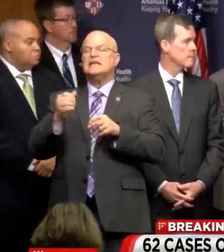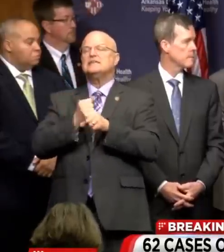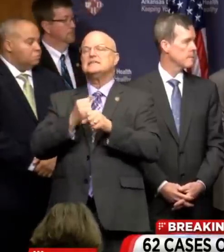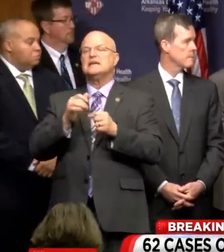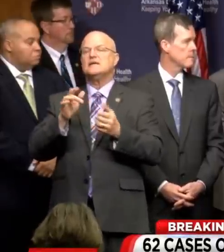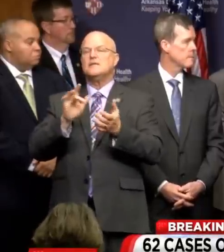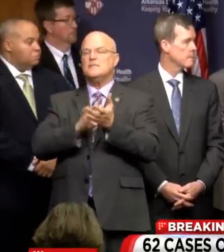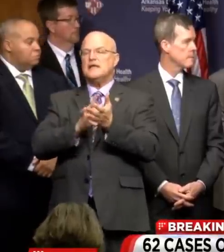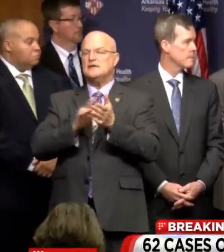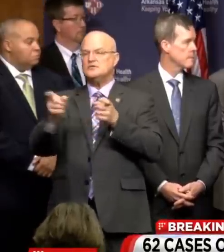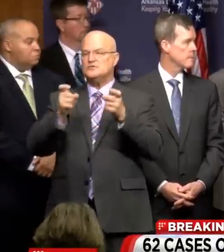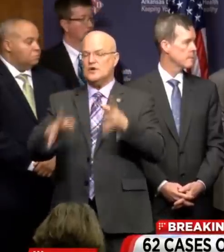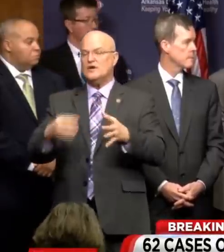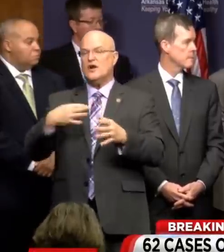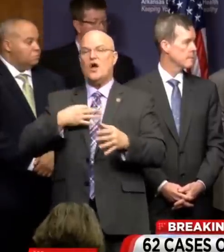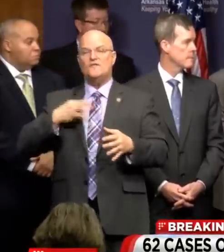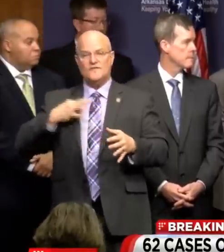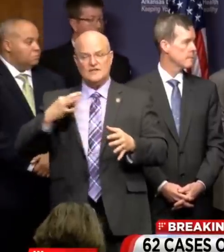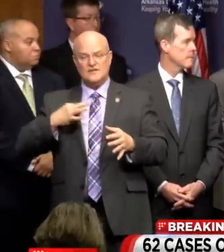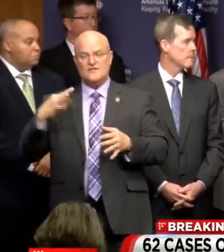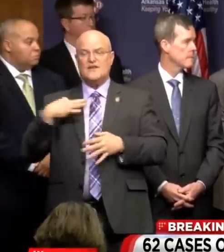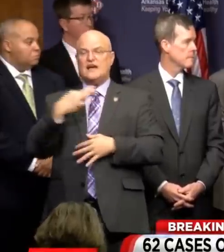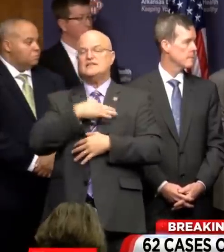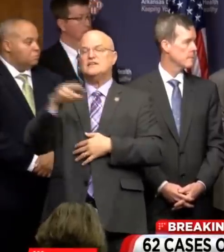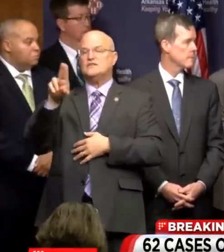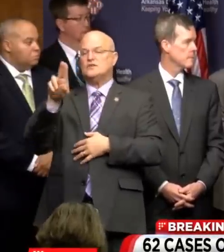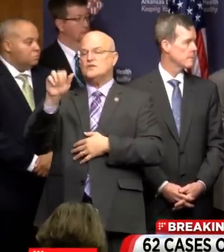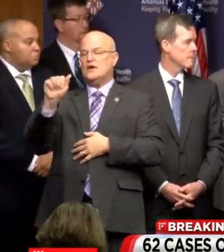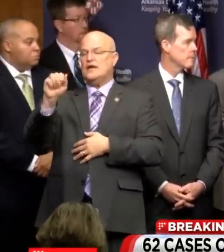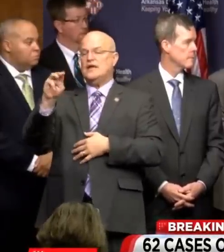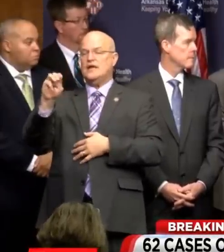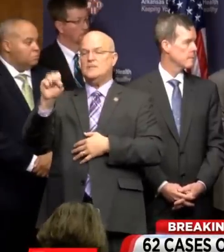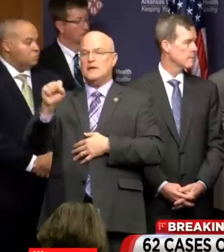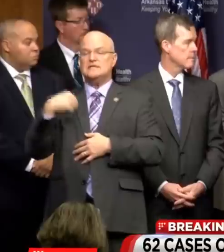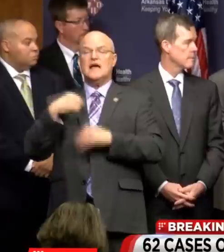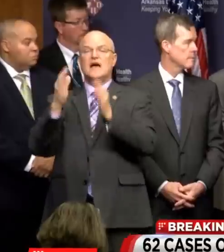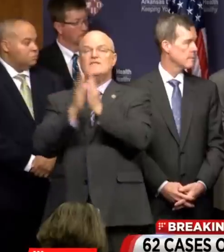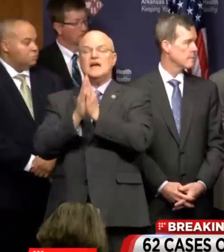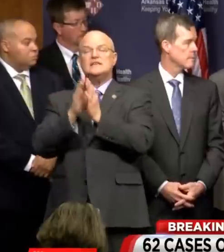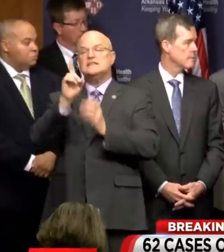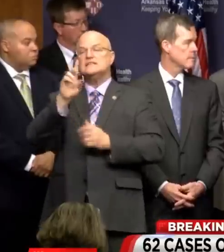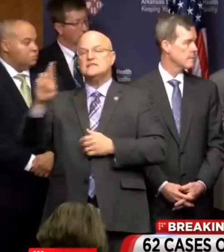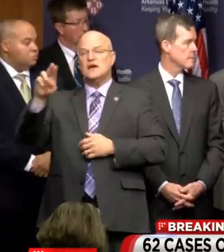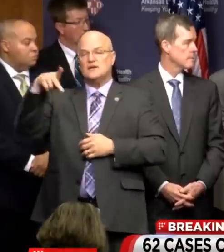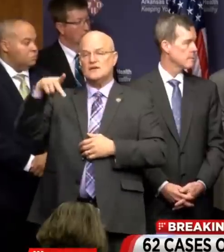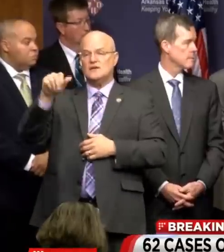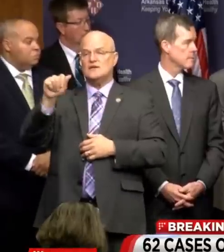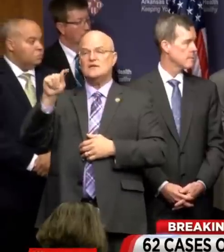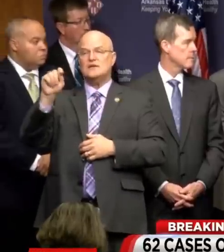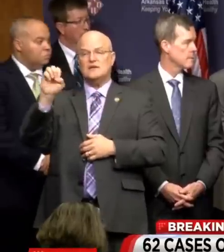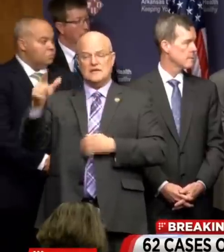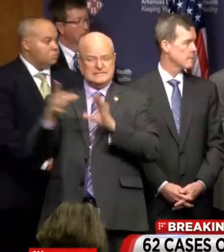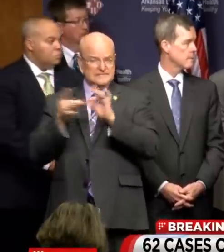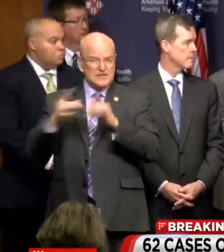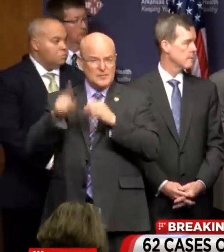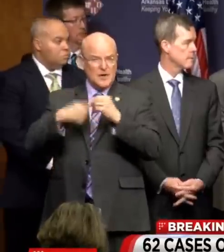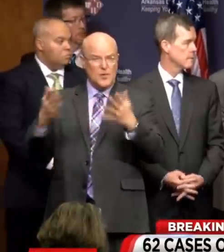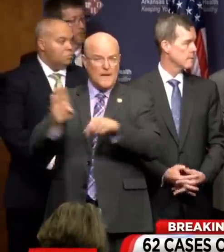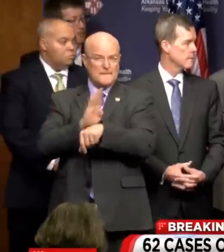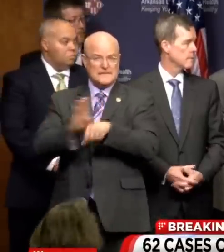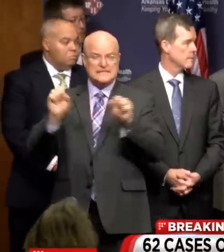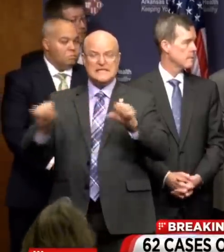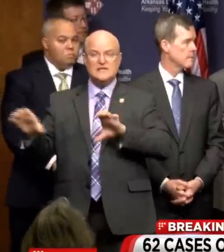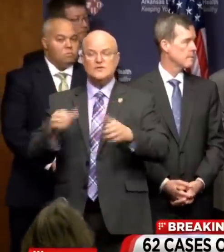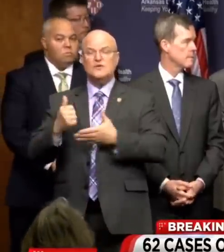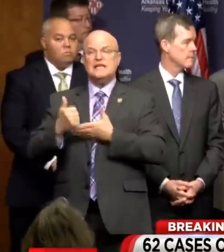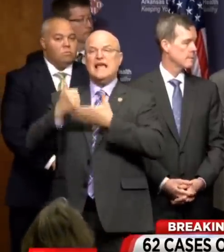infectious diseases and is also voluntary faculty at UAMS. I've asked Dr. Patil to talk a little bit about what businesses can do